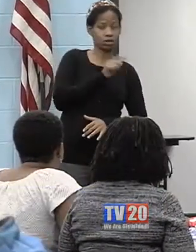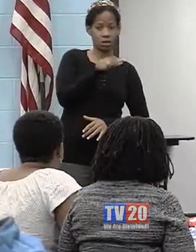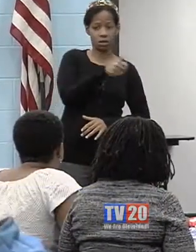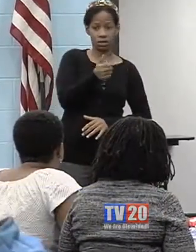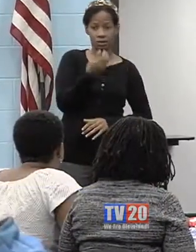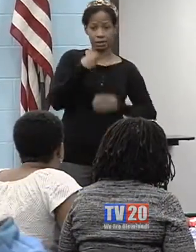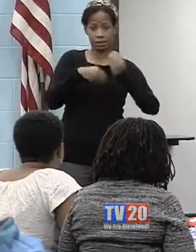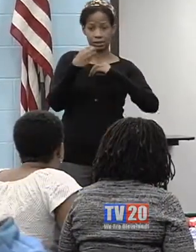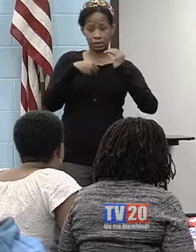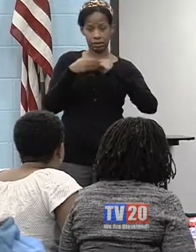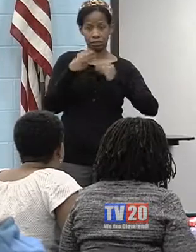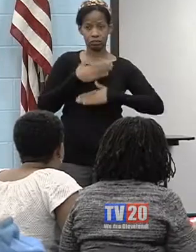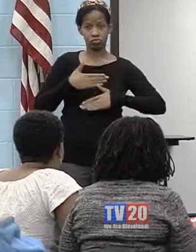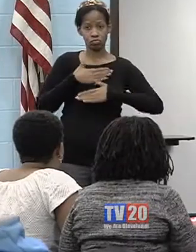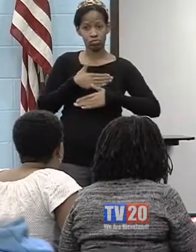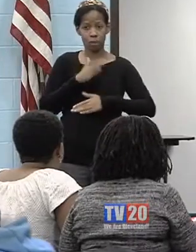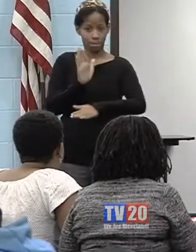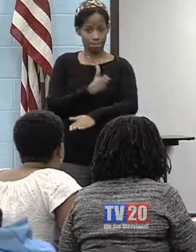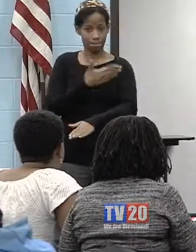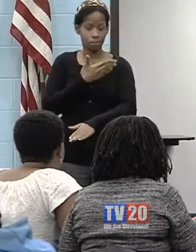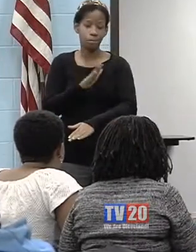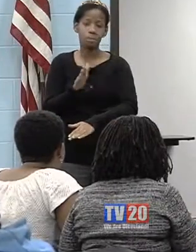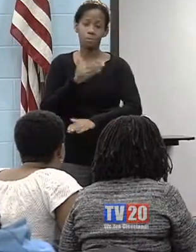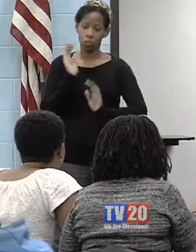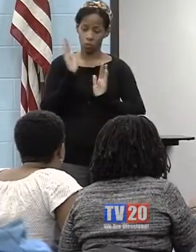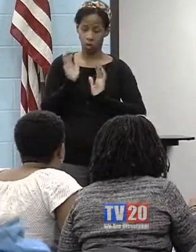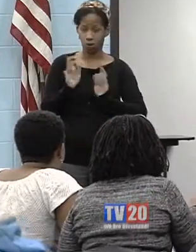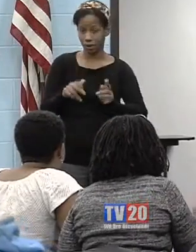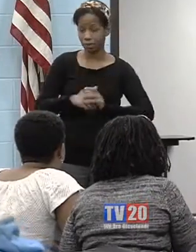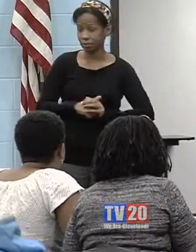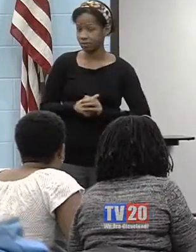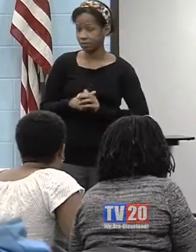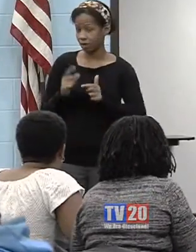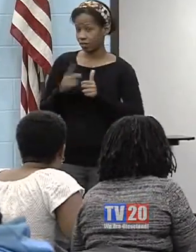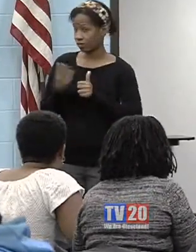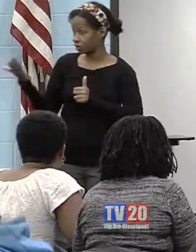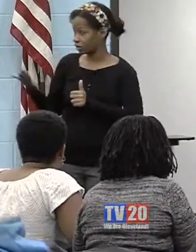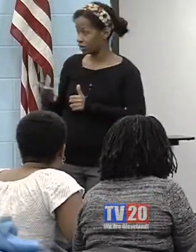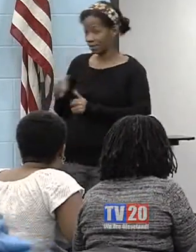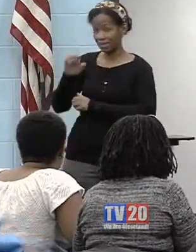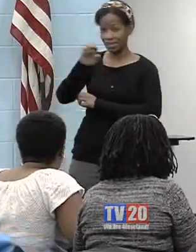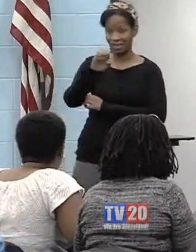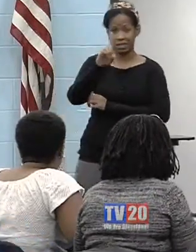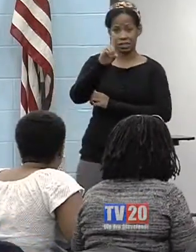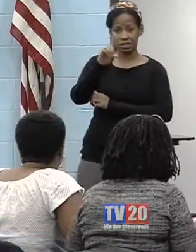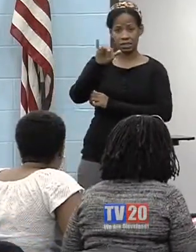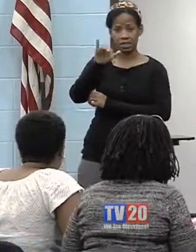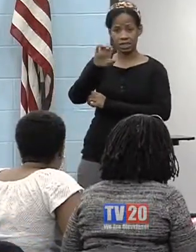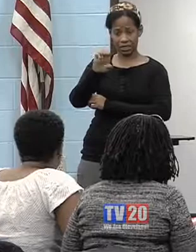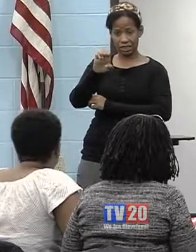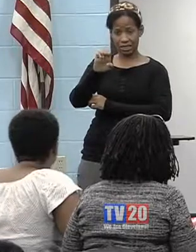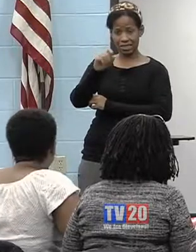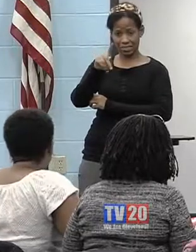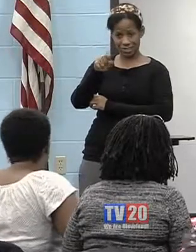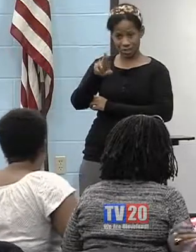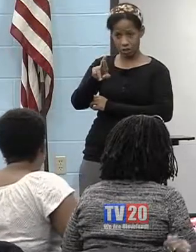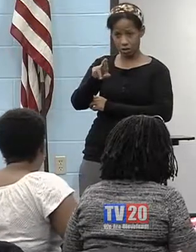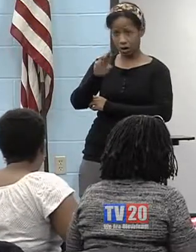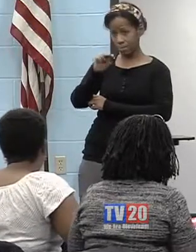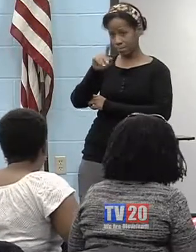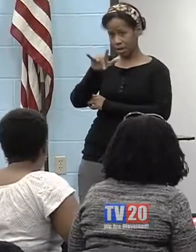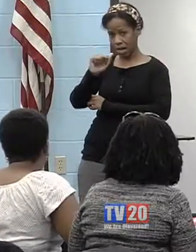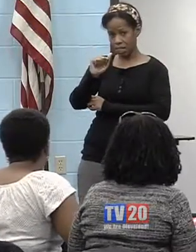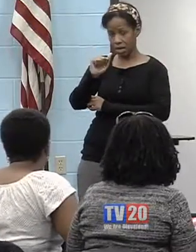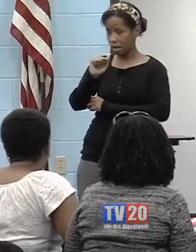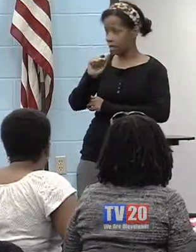while you're eating your lunch, hope that you'll enjoy some musical entertainment. And I'd like to introduce Mr. Eddie Bacchus Sr. and Myla Burton to